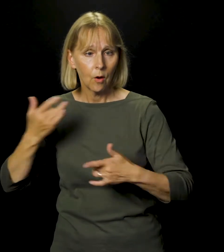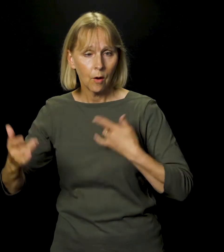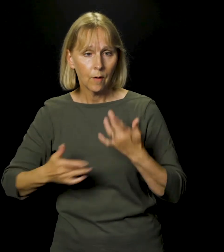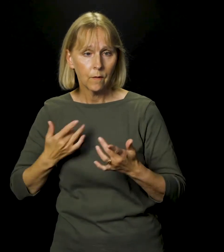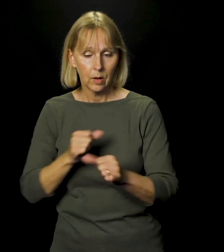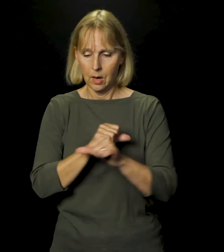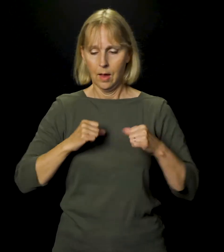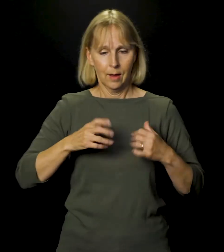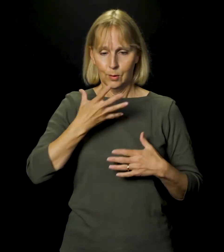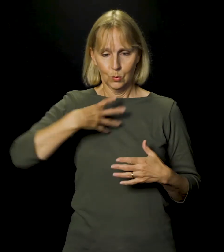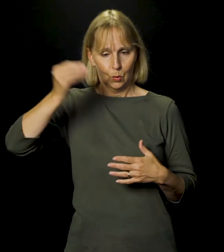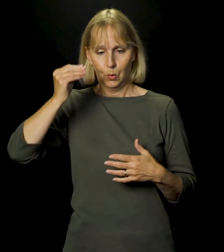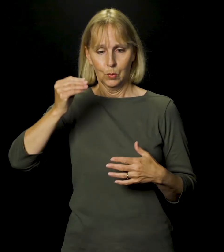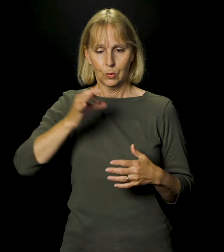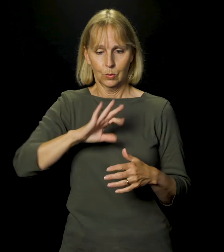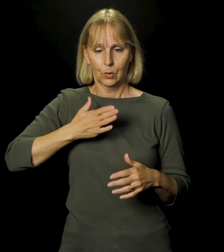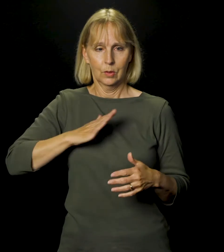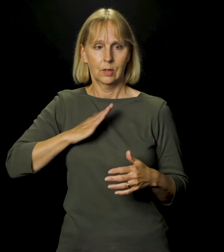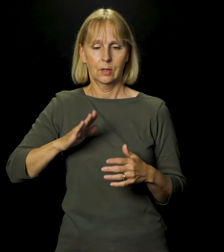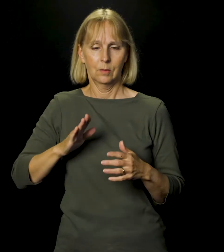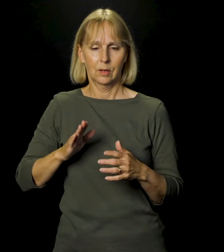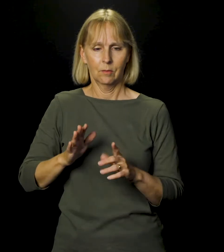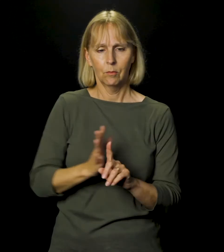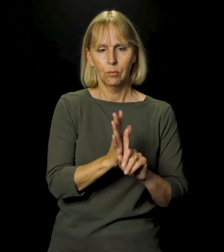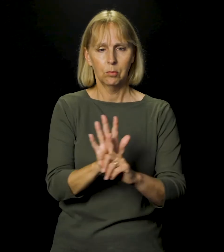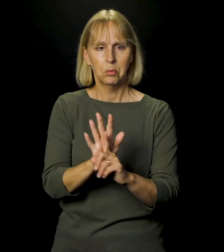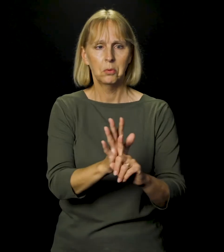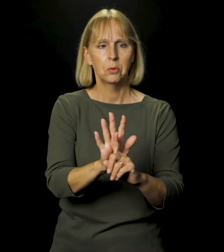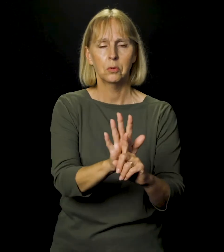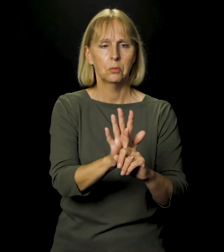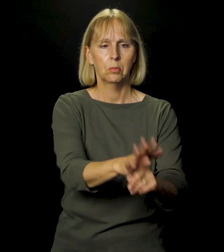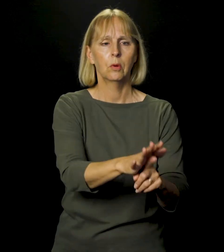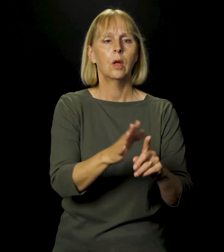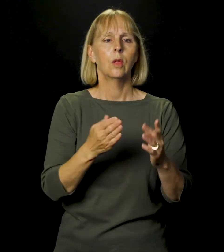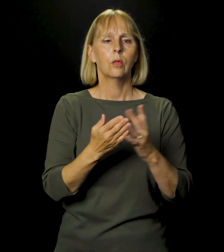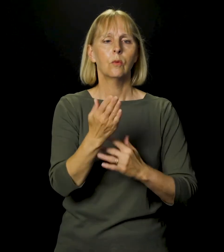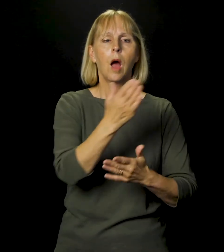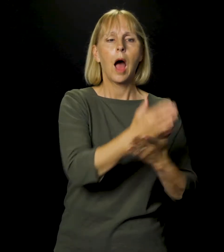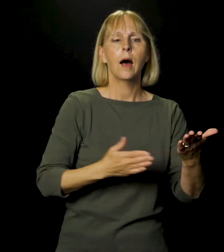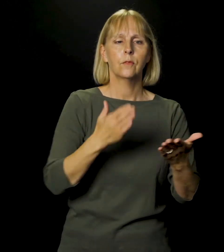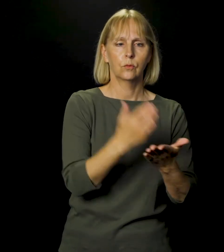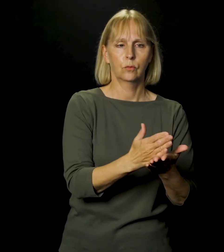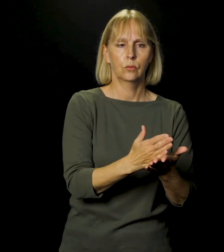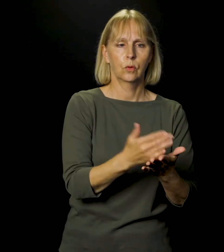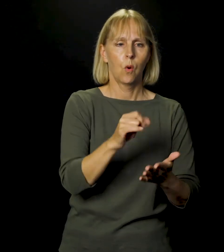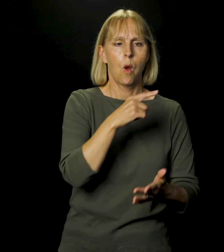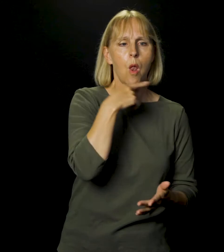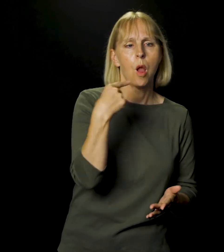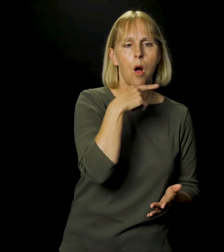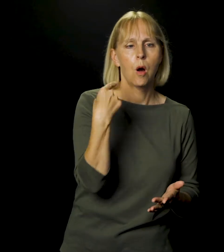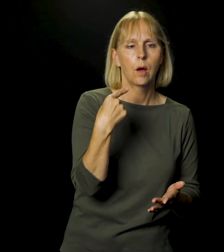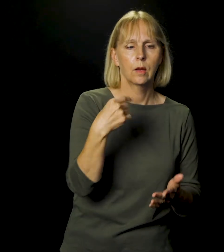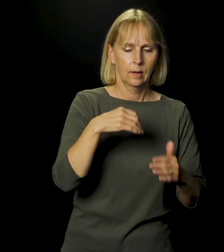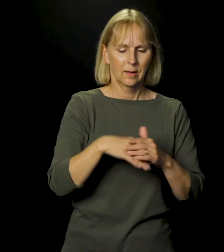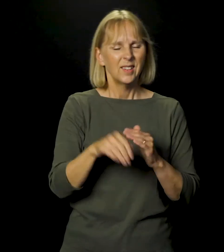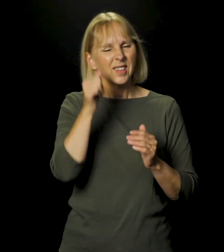souls no longer need to be pushed around by half-truths and lies. That in the midst of a storm that says you've got to be this,